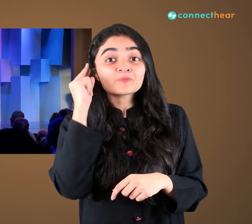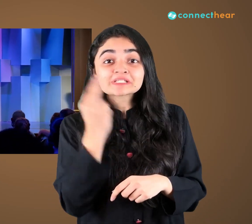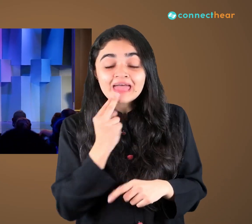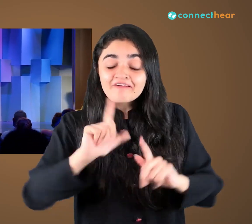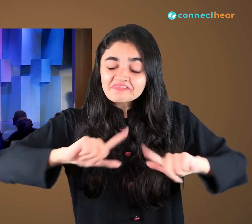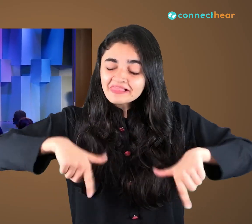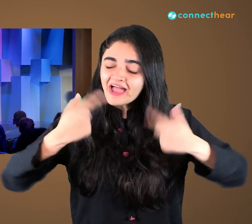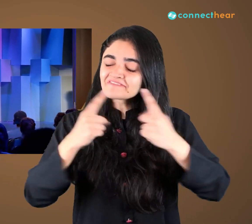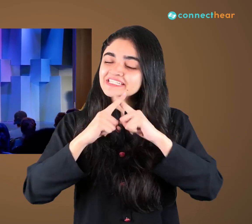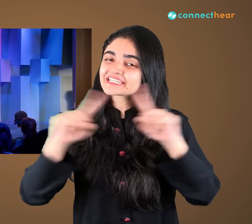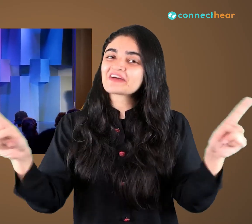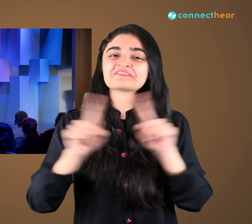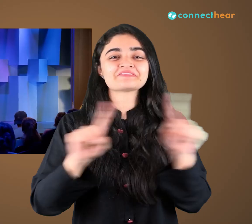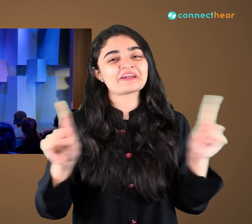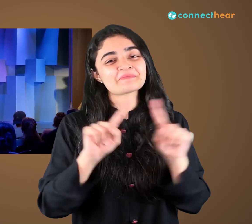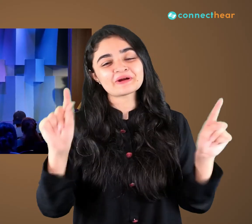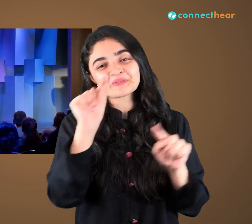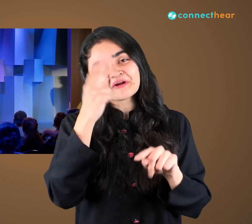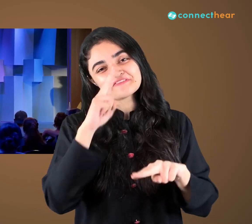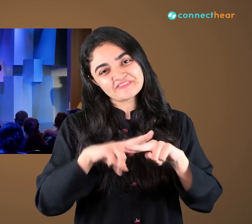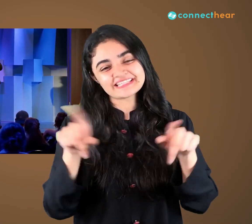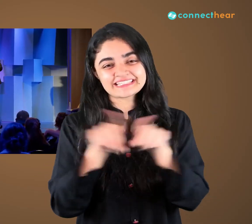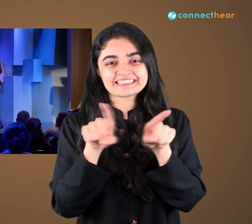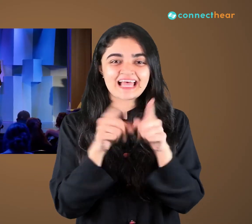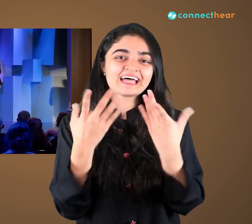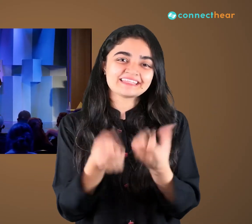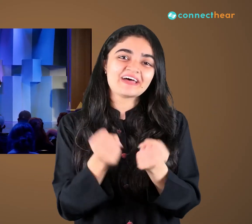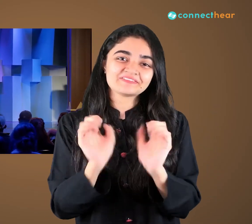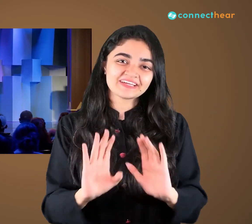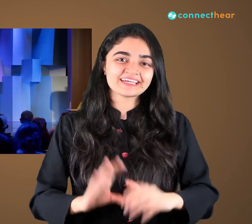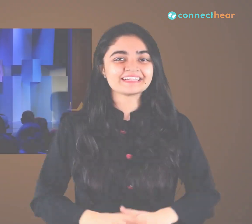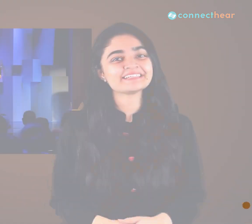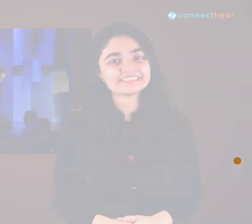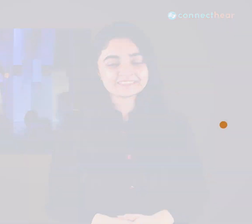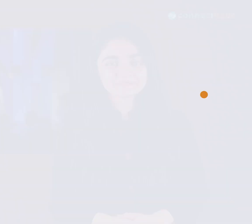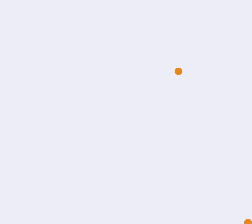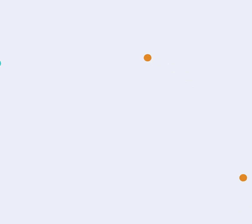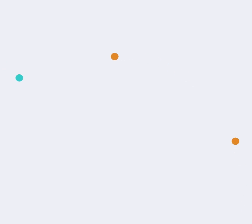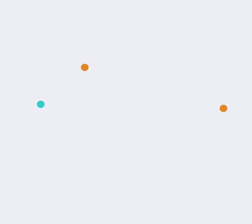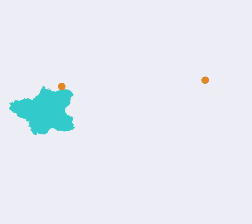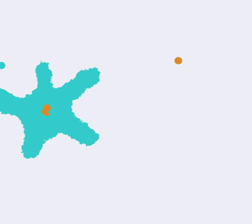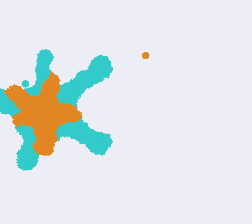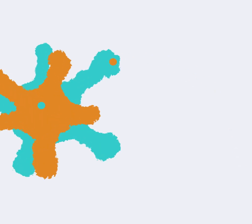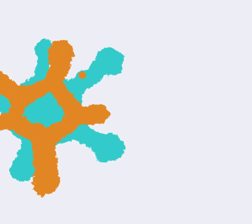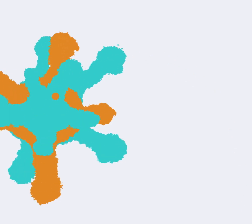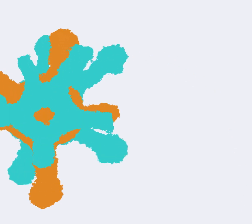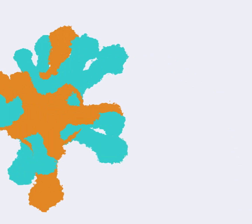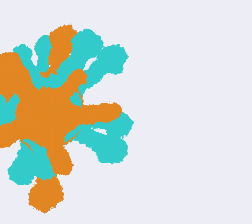weird growing up with deaf parents. I'm not going to lie to you. It was weird. But I'll tell you this, what was weirder than that.